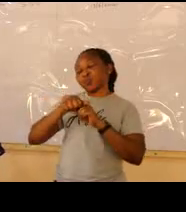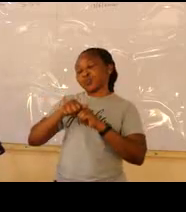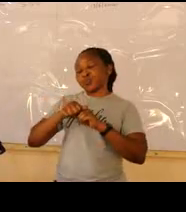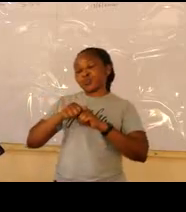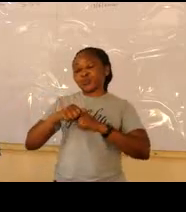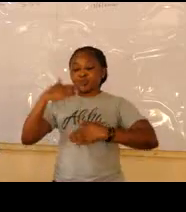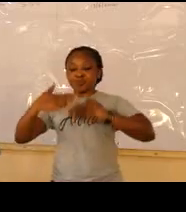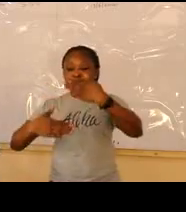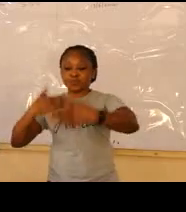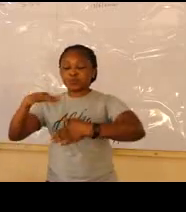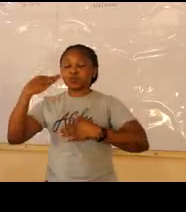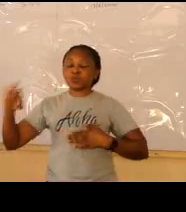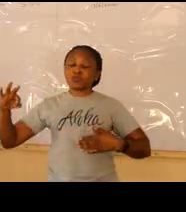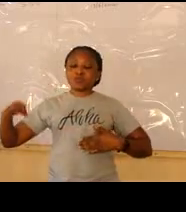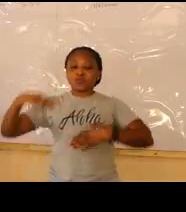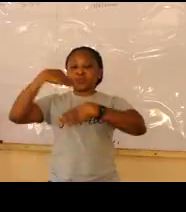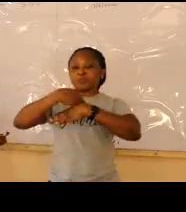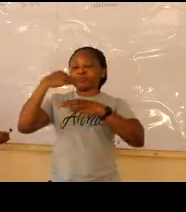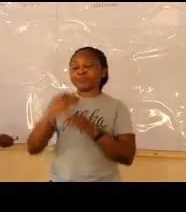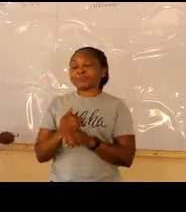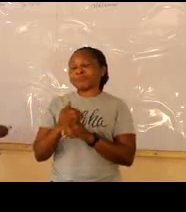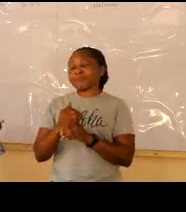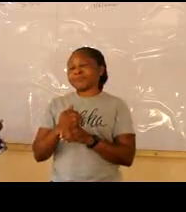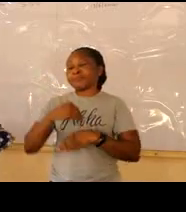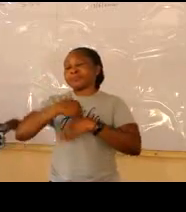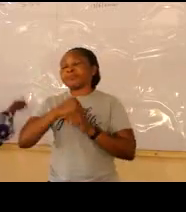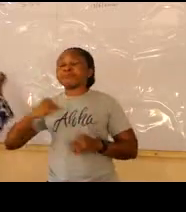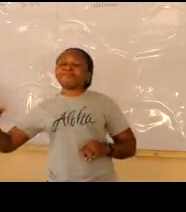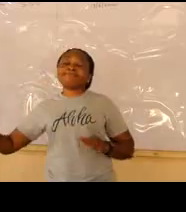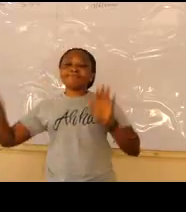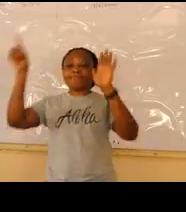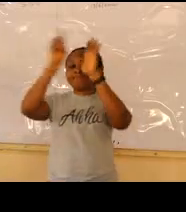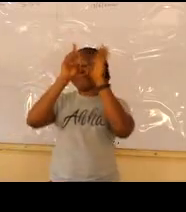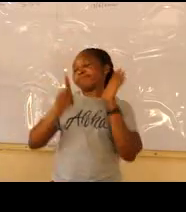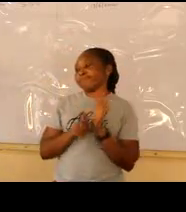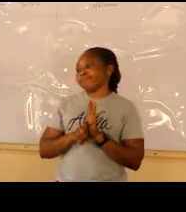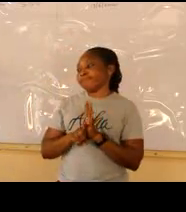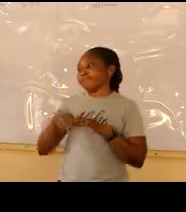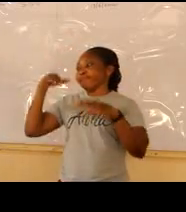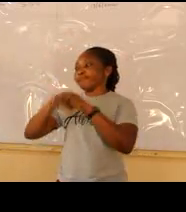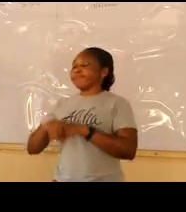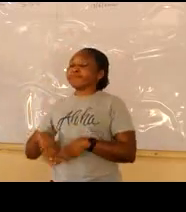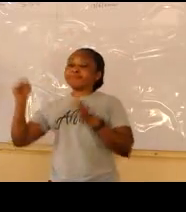of lawmaking in the state and national assembly.